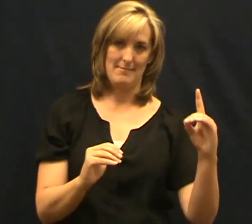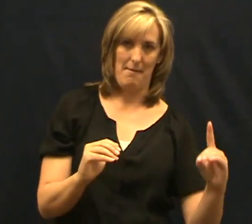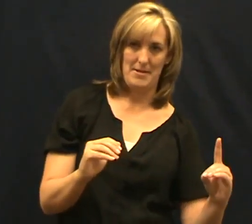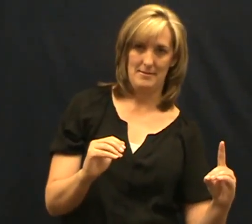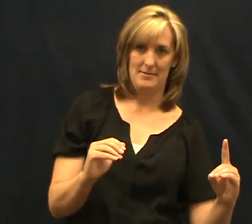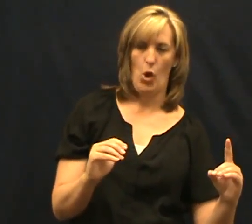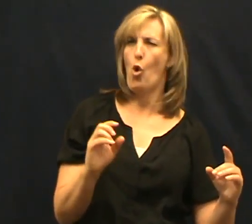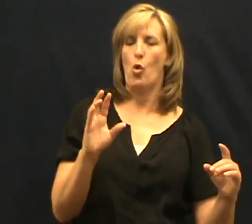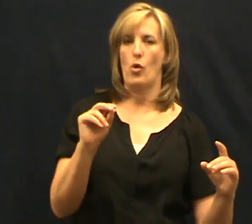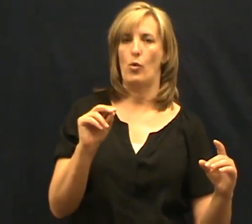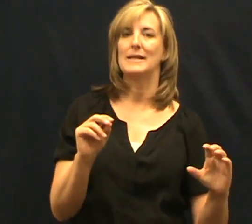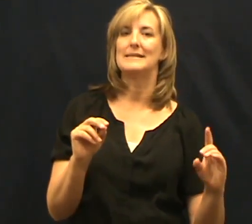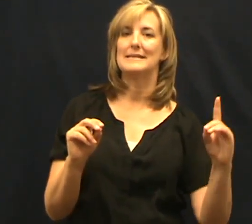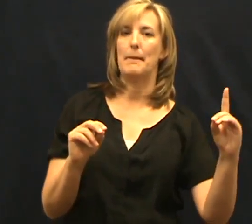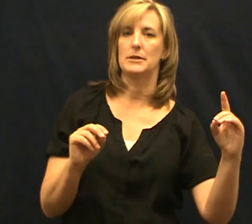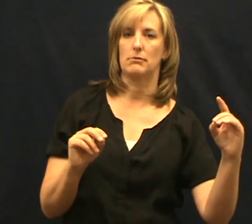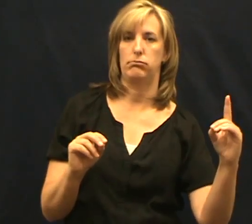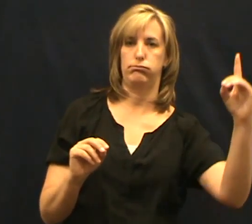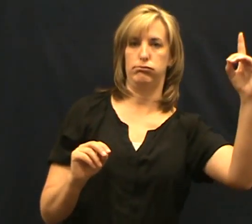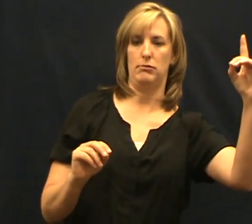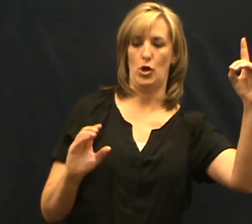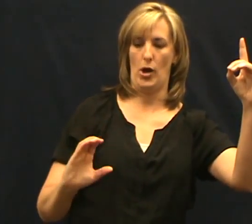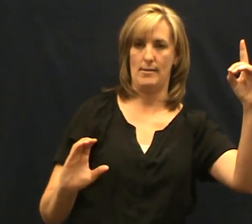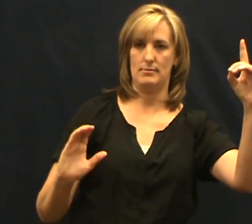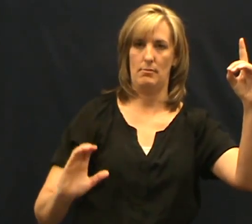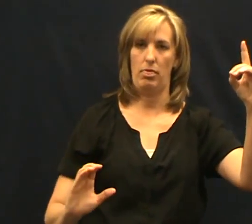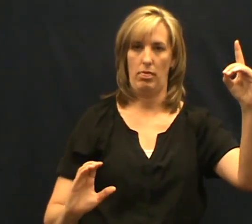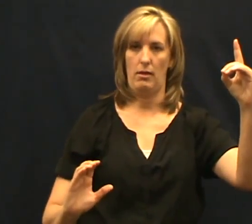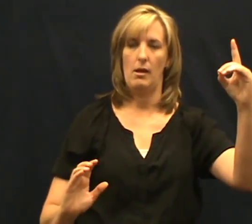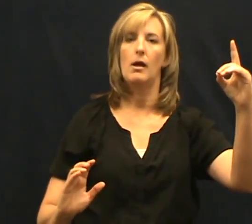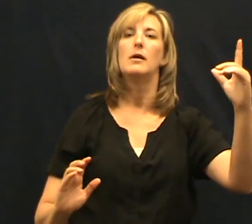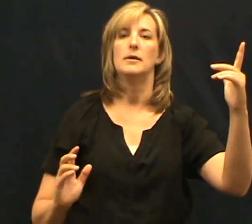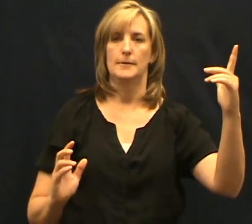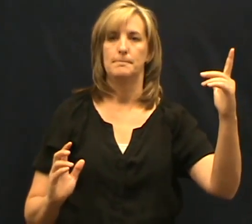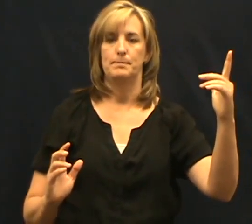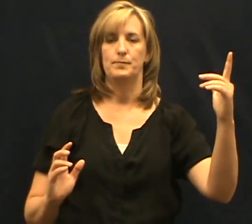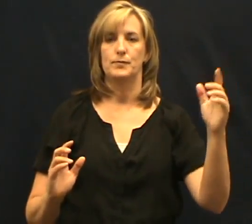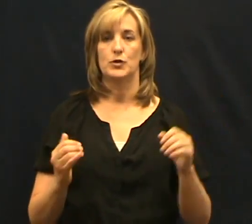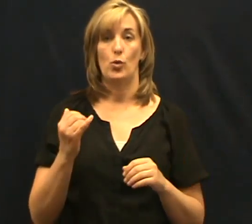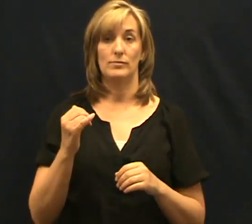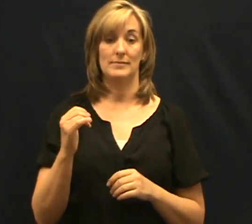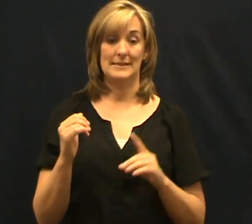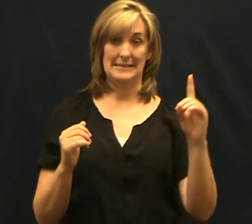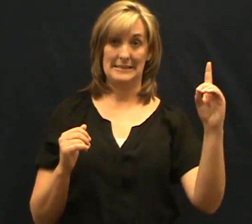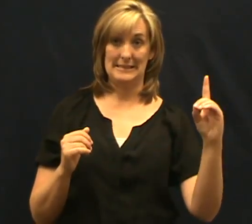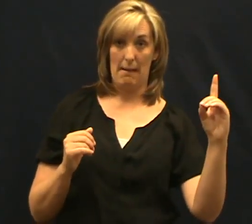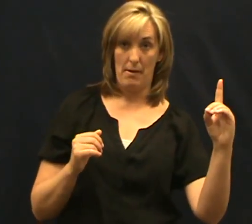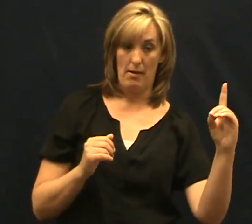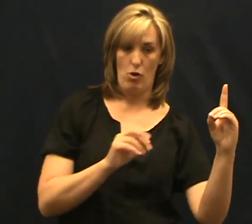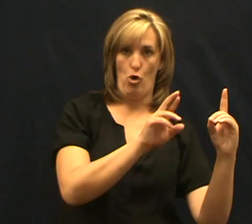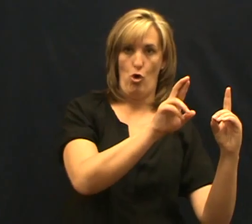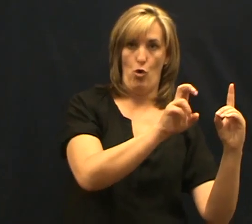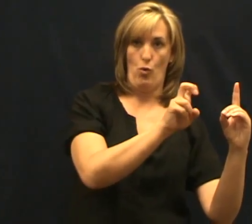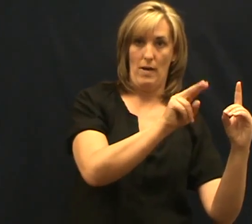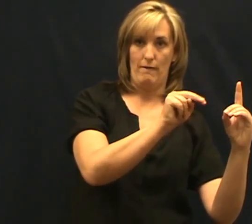more debits than credits, or it's going to be net loss. So in other words, you're going to debit all of your revenue accounts, and you're going to credit all